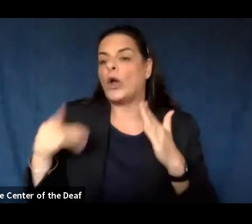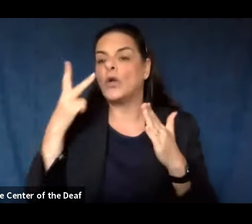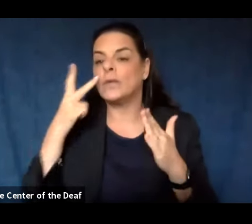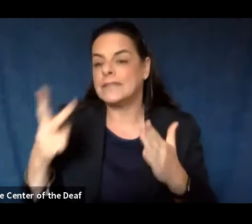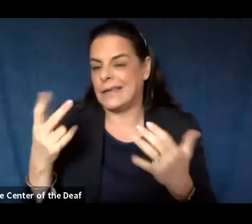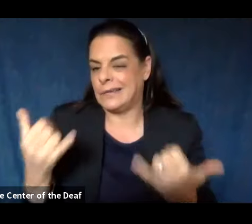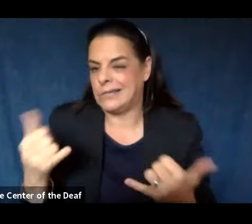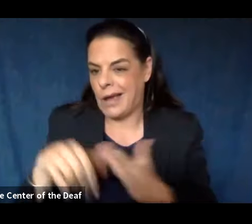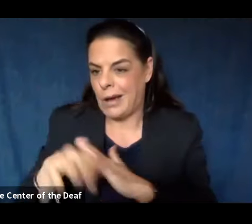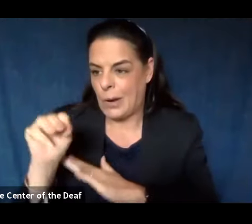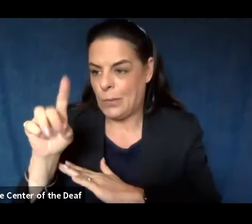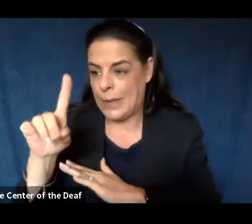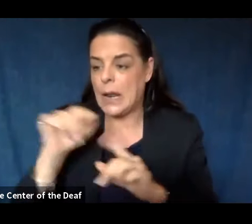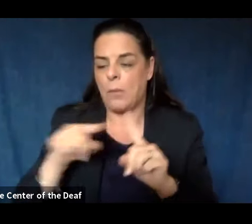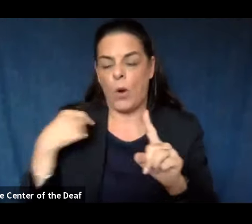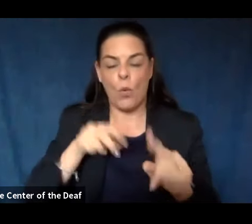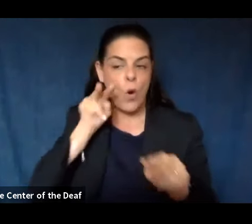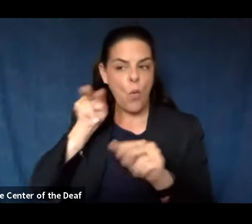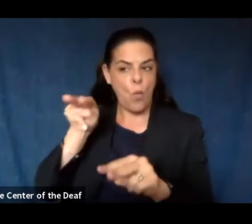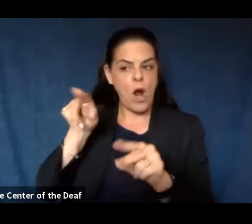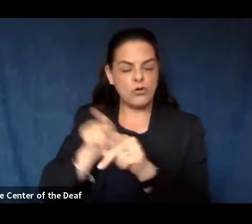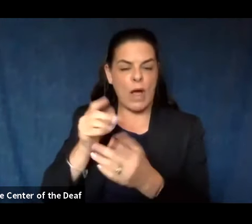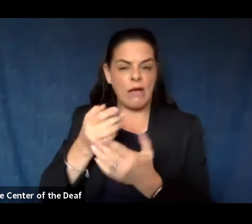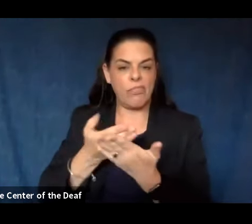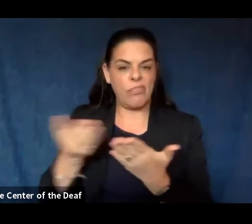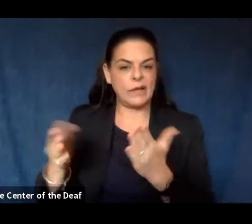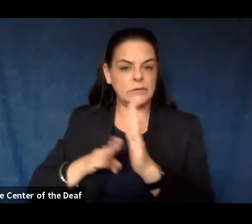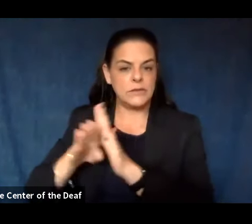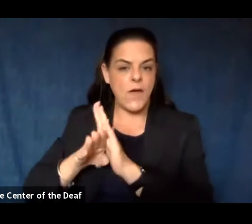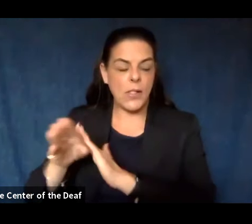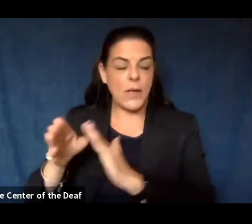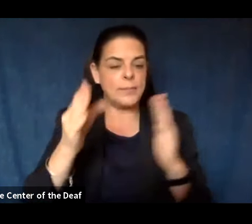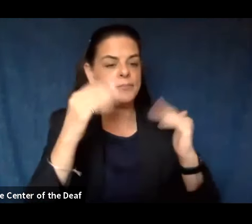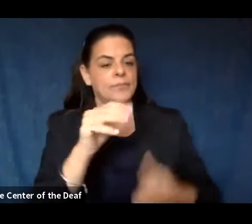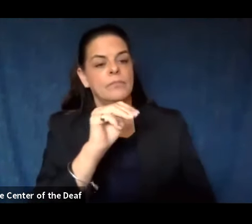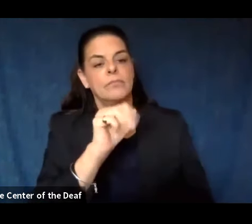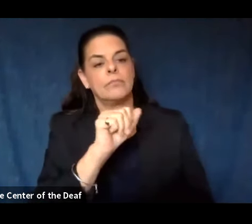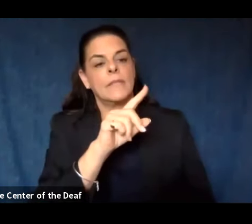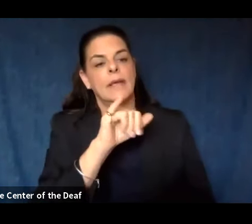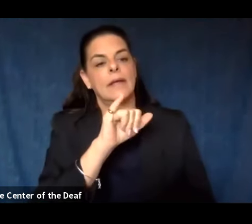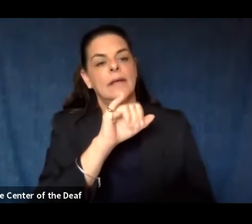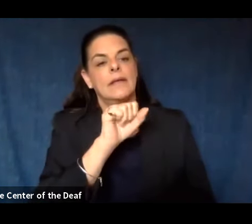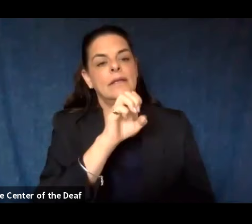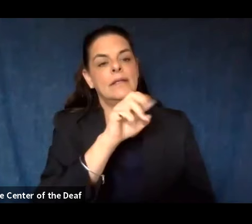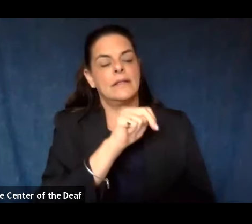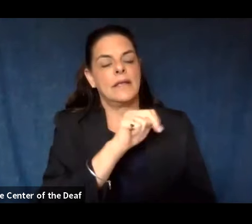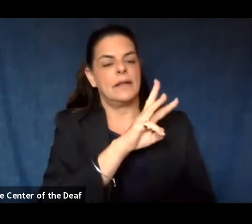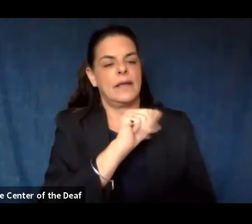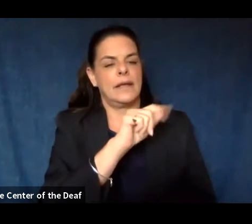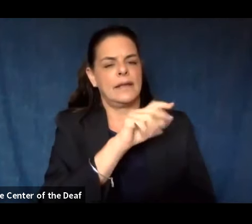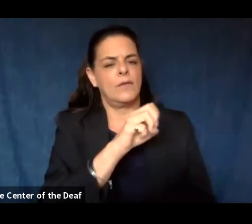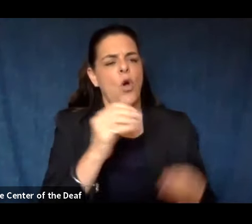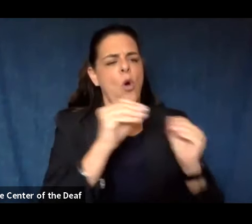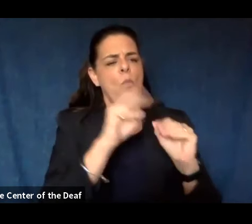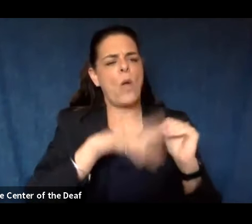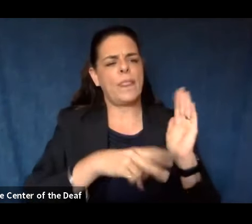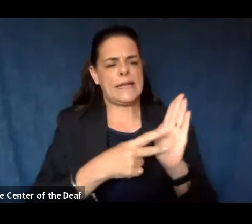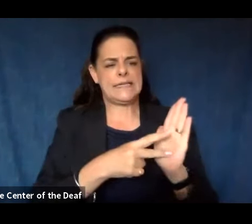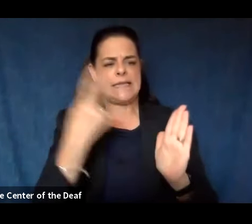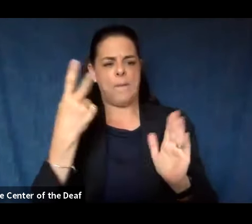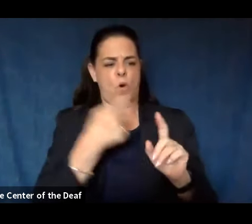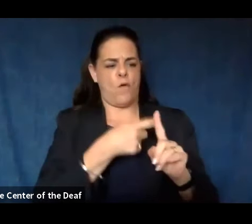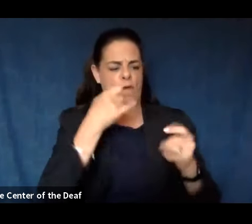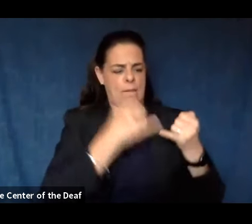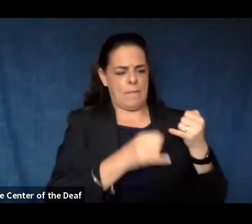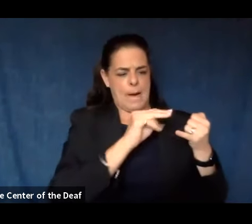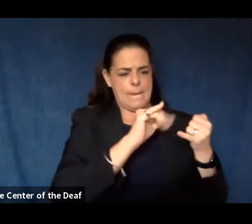that as things develop. From Madison with WATE, more than double the number of cases from the end of May to today.